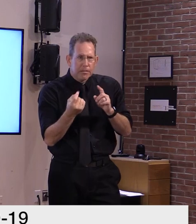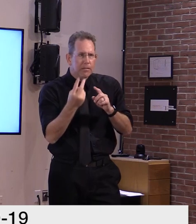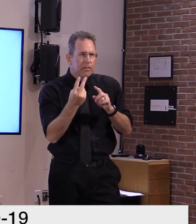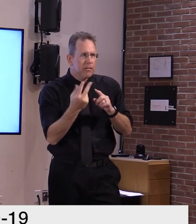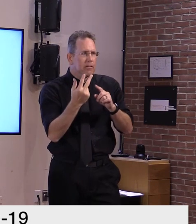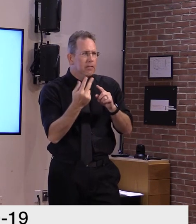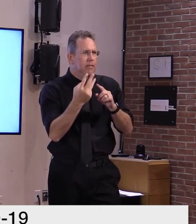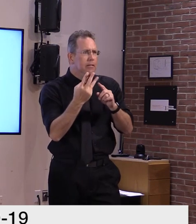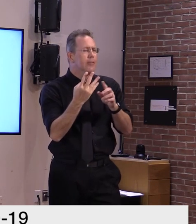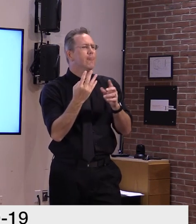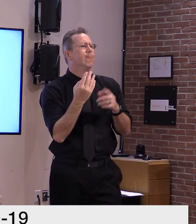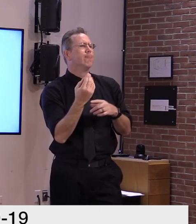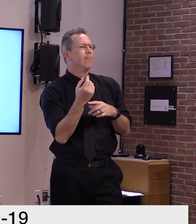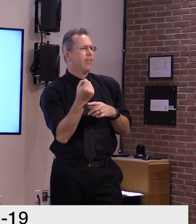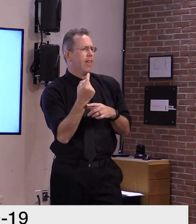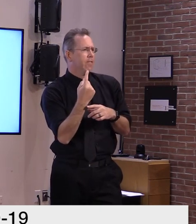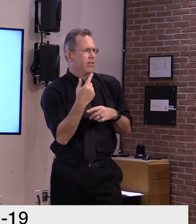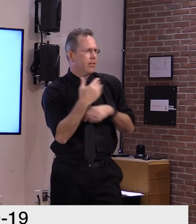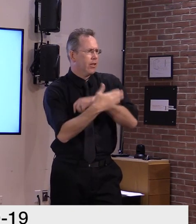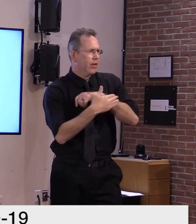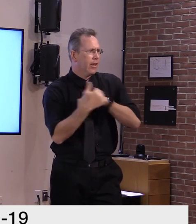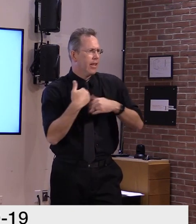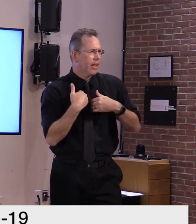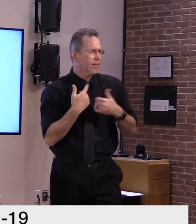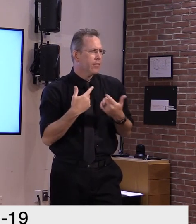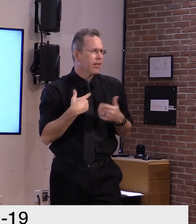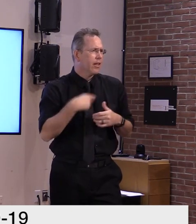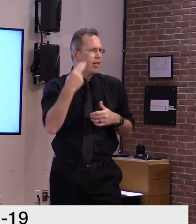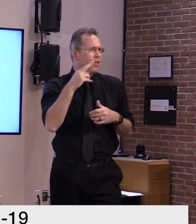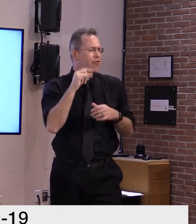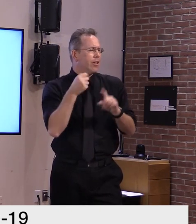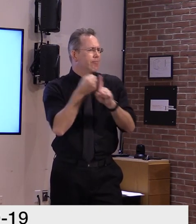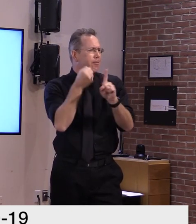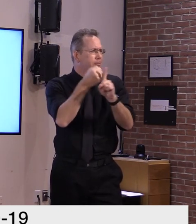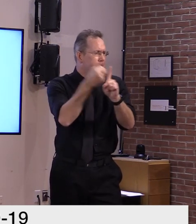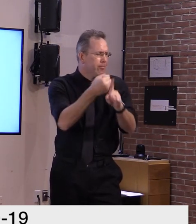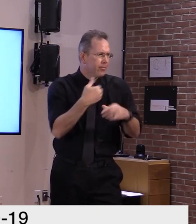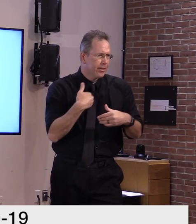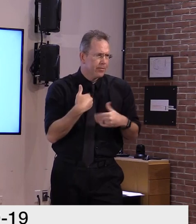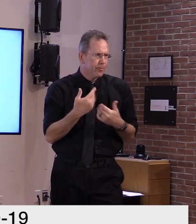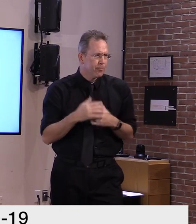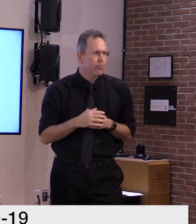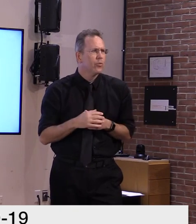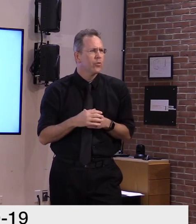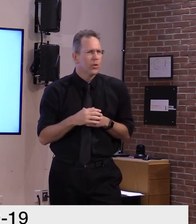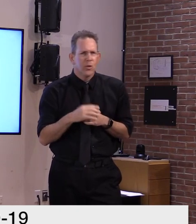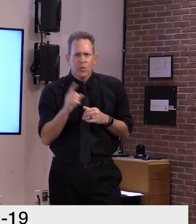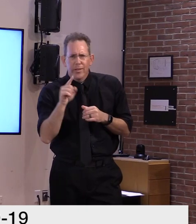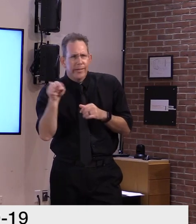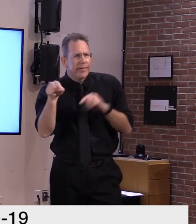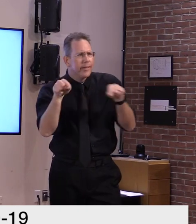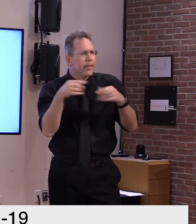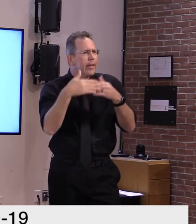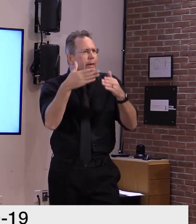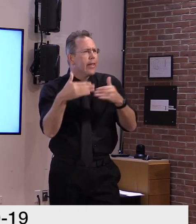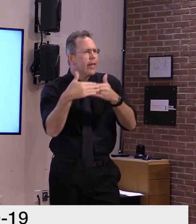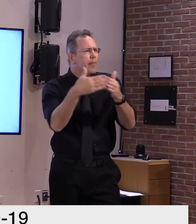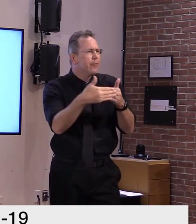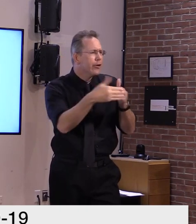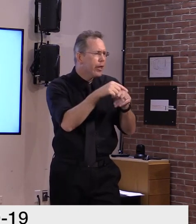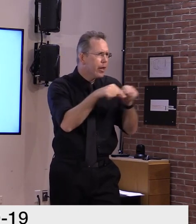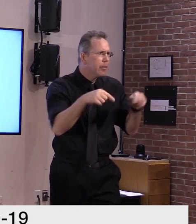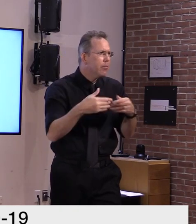are in the Northeast. You can see it on the map. You can see that they're on our borders, and you can see that cases are going up even when